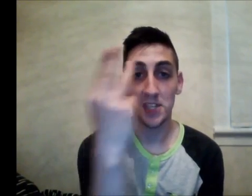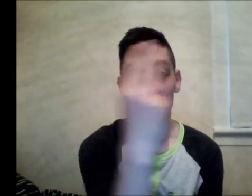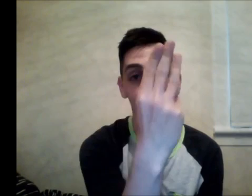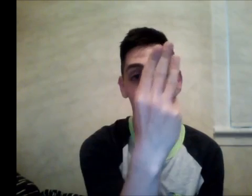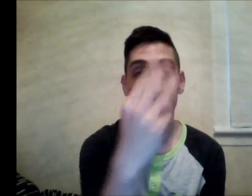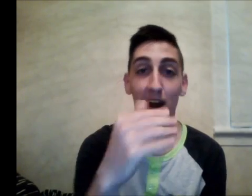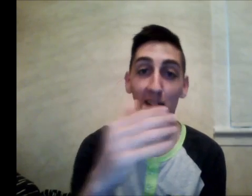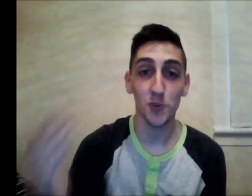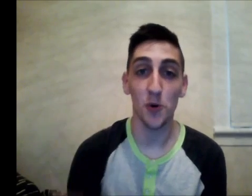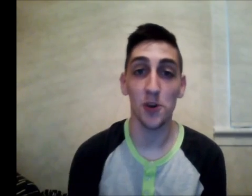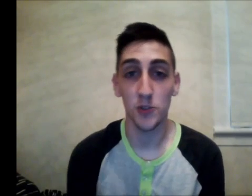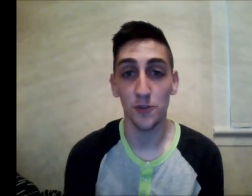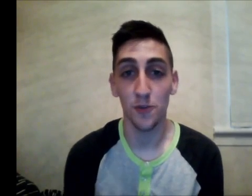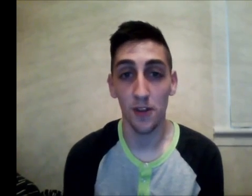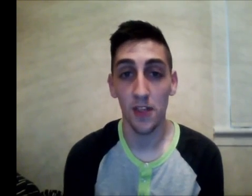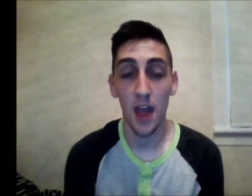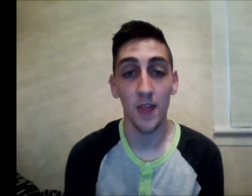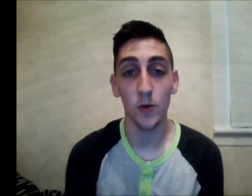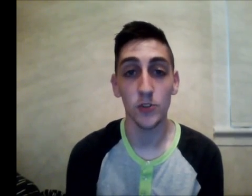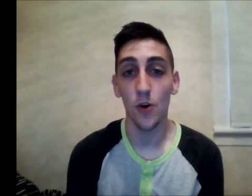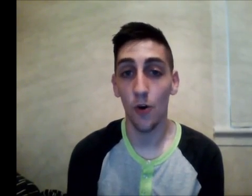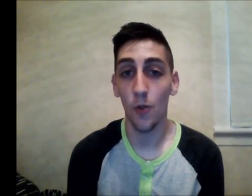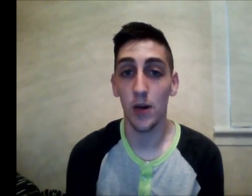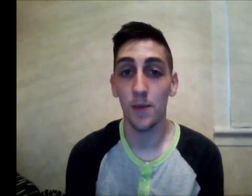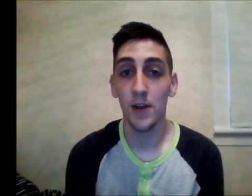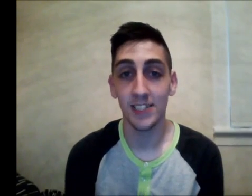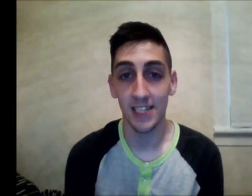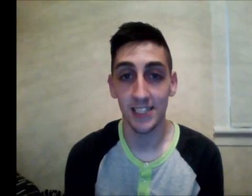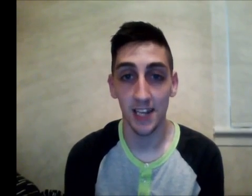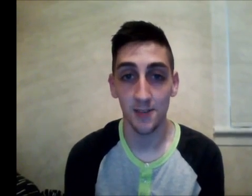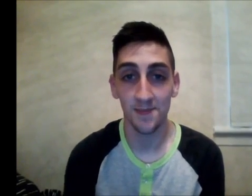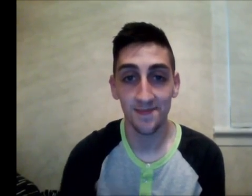23, and so on and so forth. And that goes all the way up to 99.